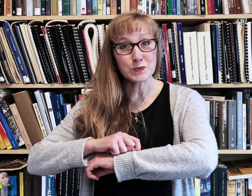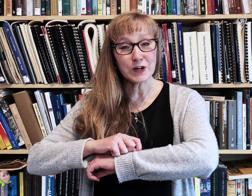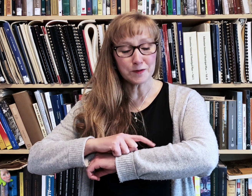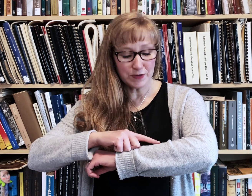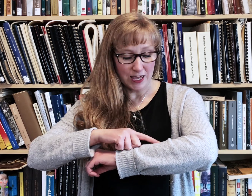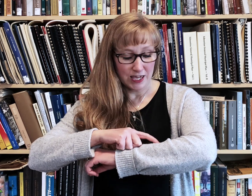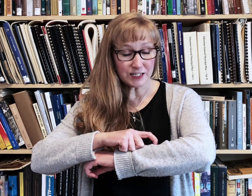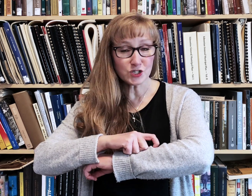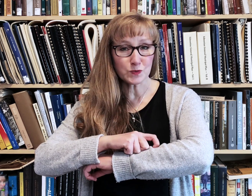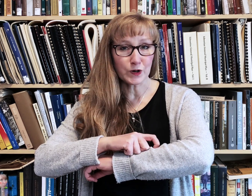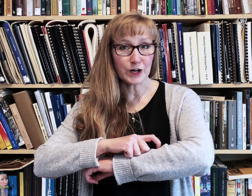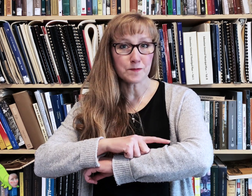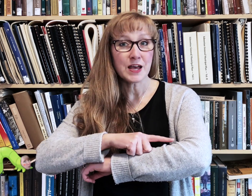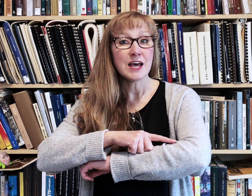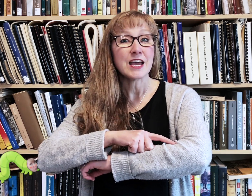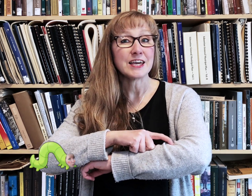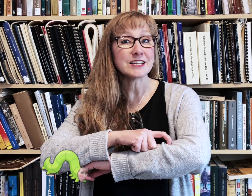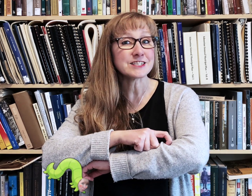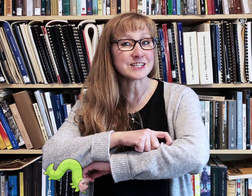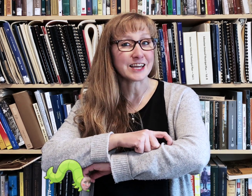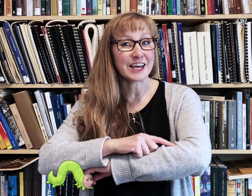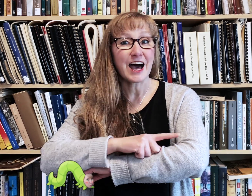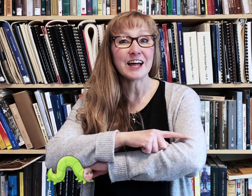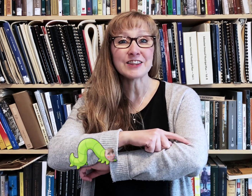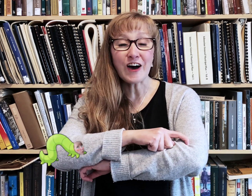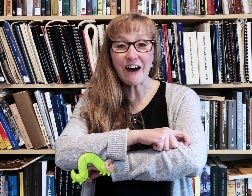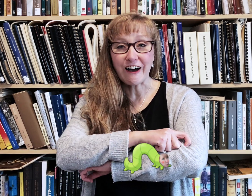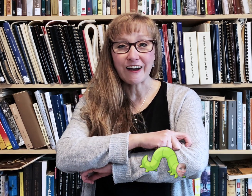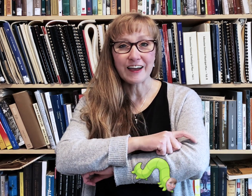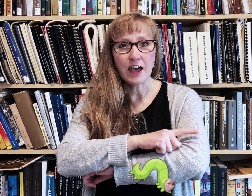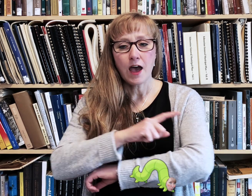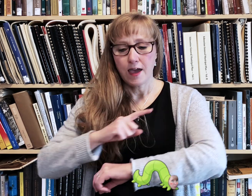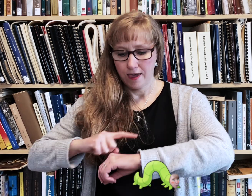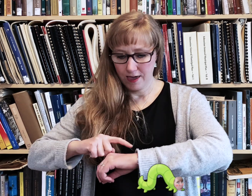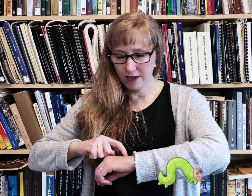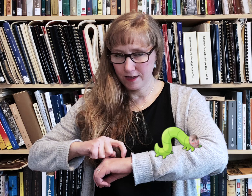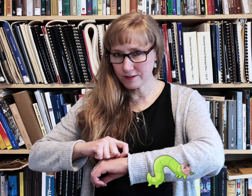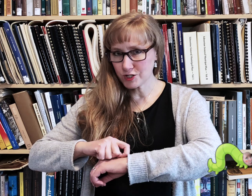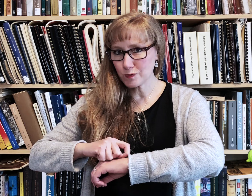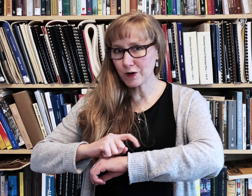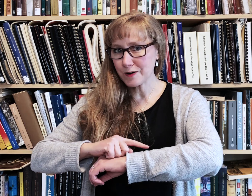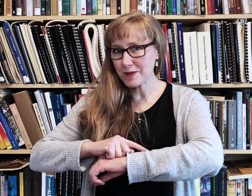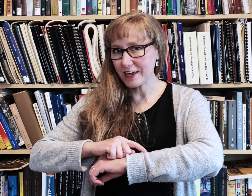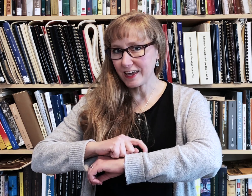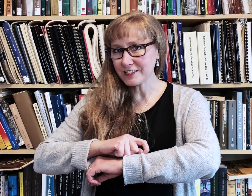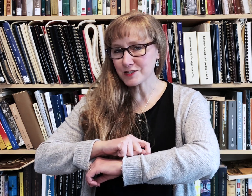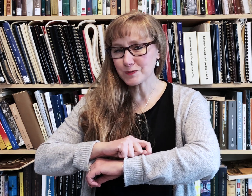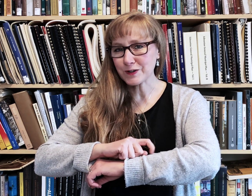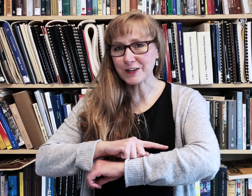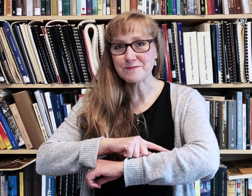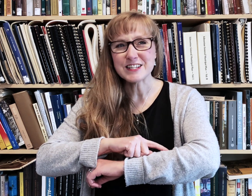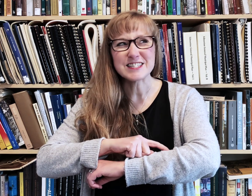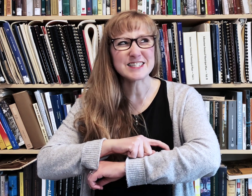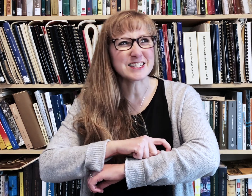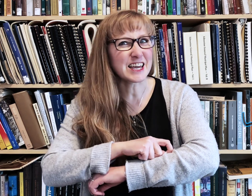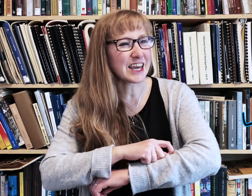Inchworm, inchworm, inching along. Inchworm, inchworm, singing